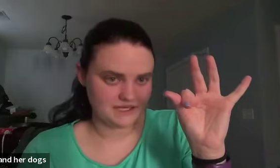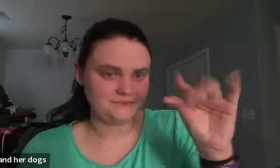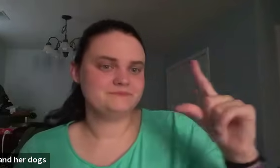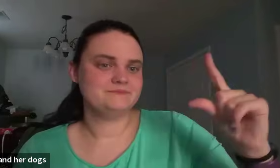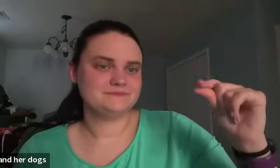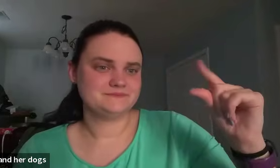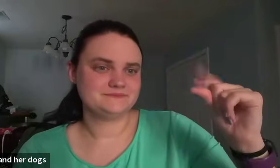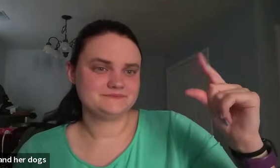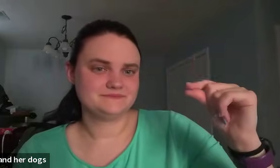20,